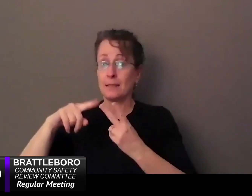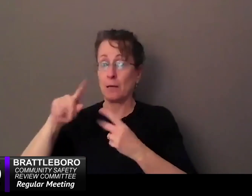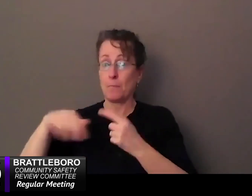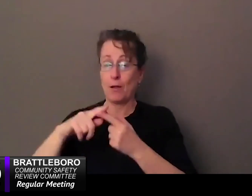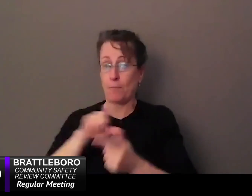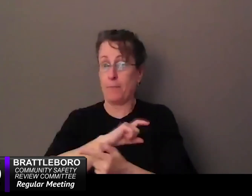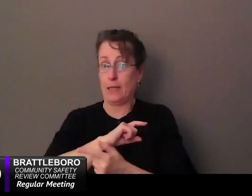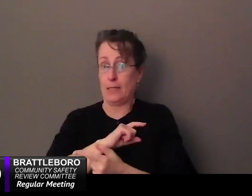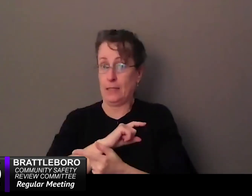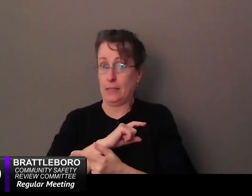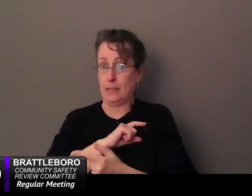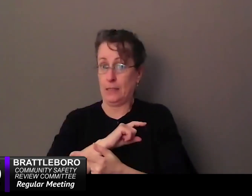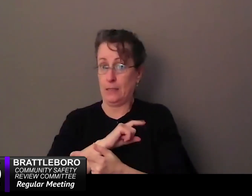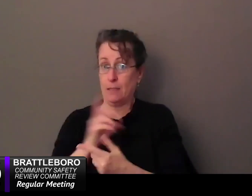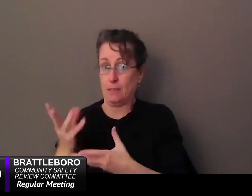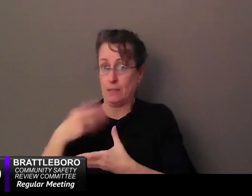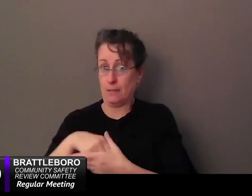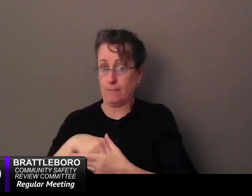and